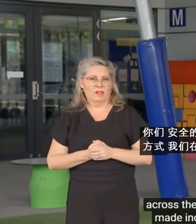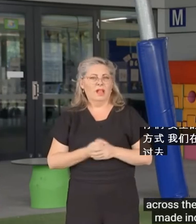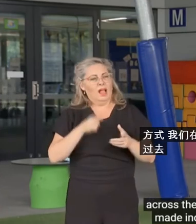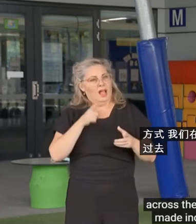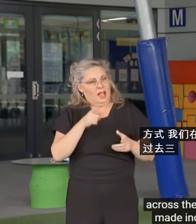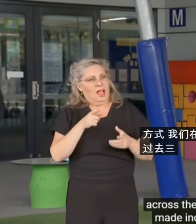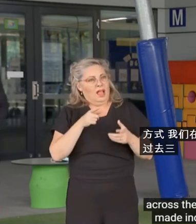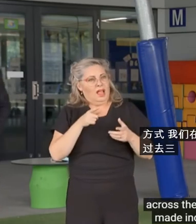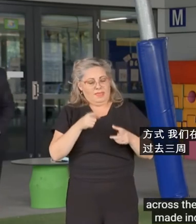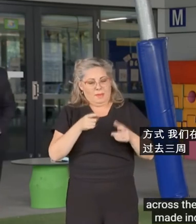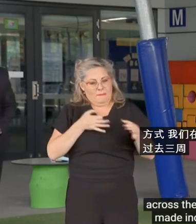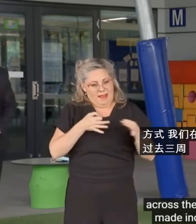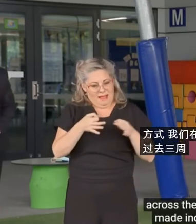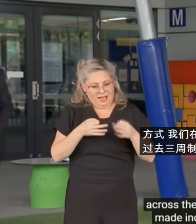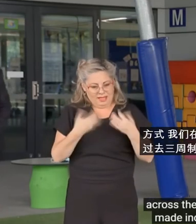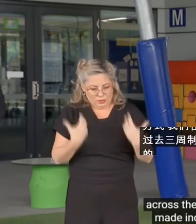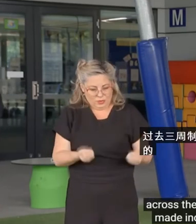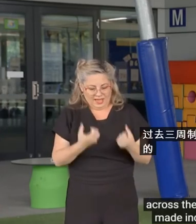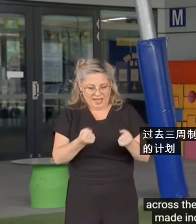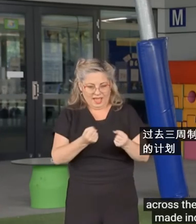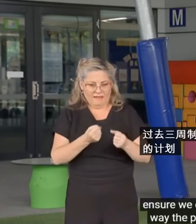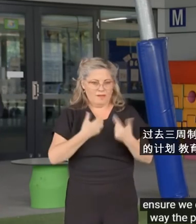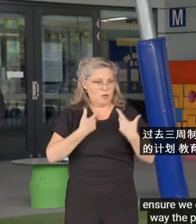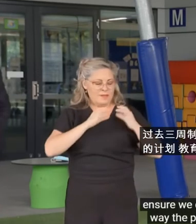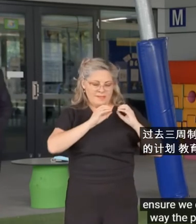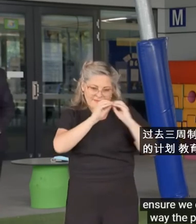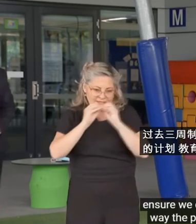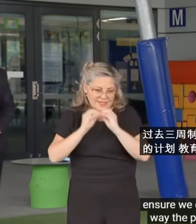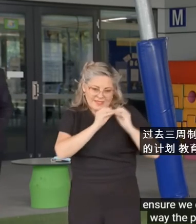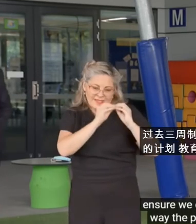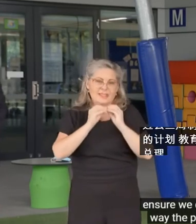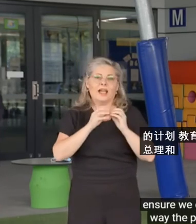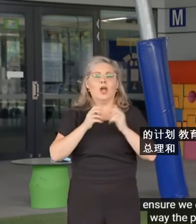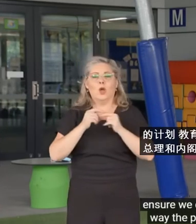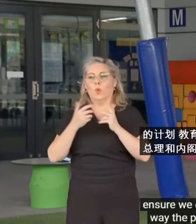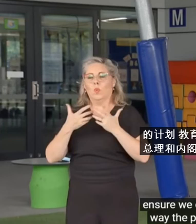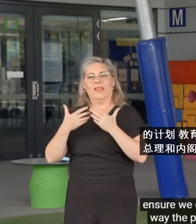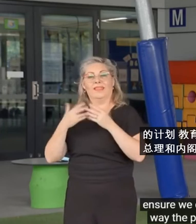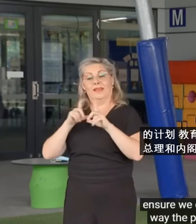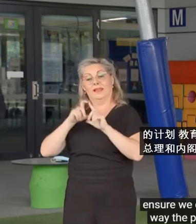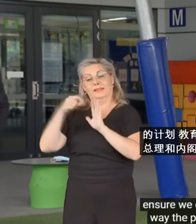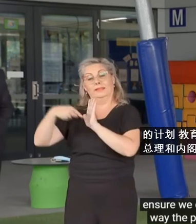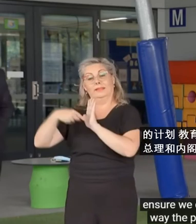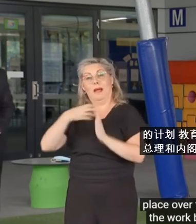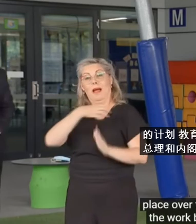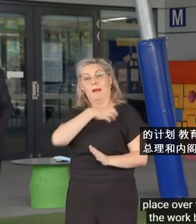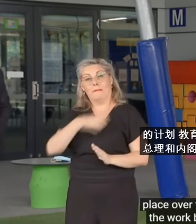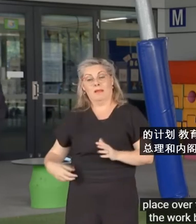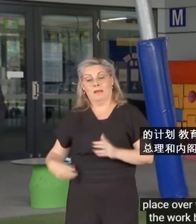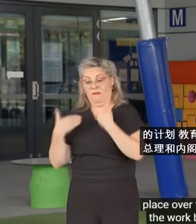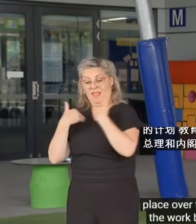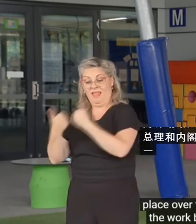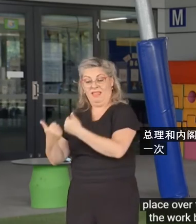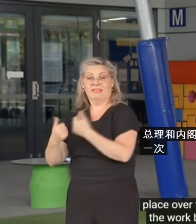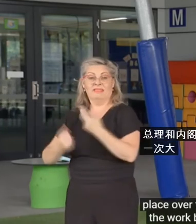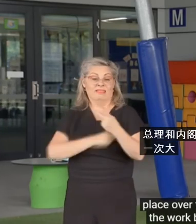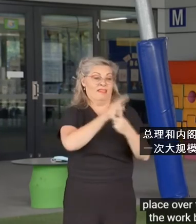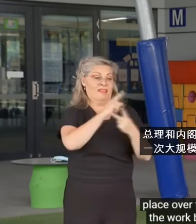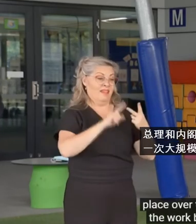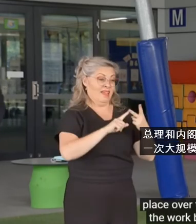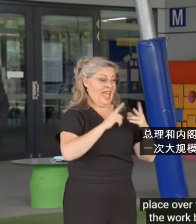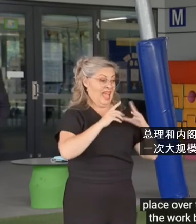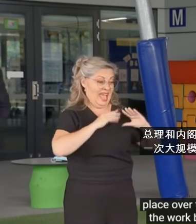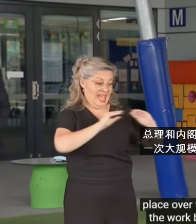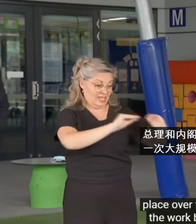place over the last 3 weeks, the work between Education, Health and Department of Premier and Cabinet, it has been a